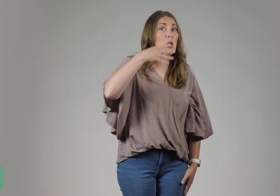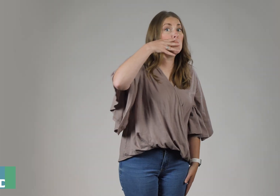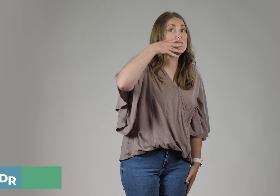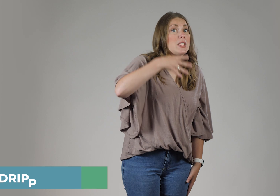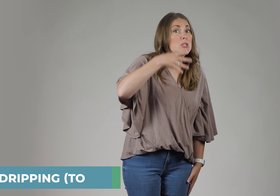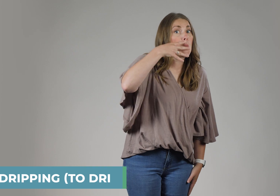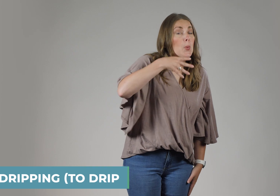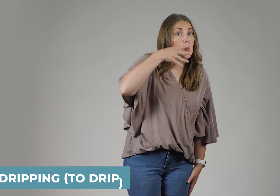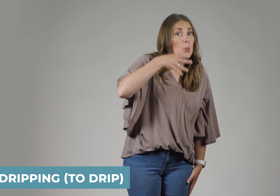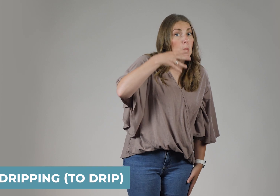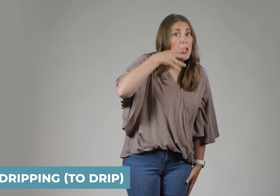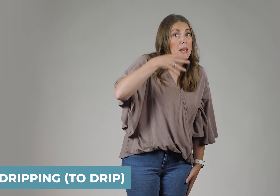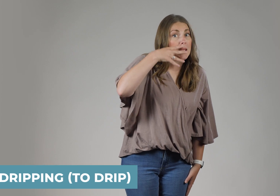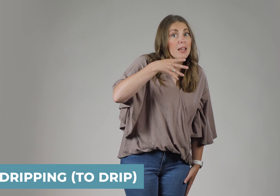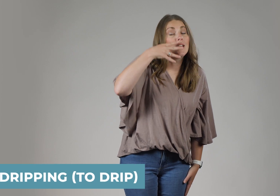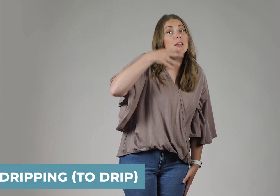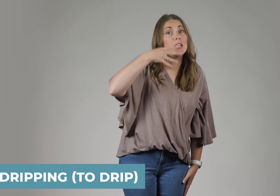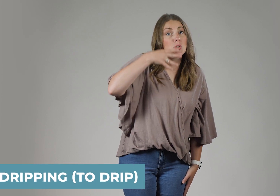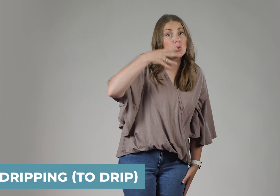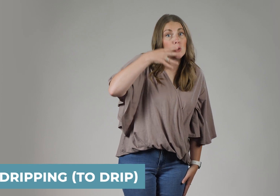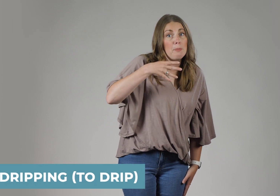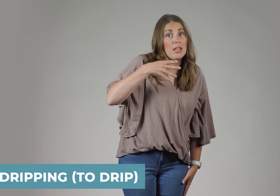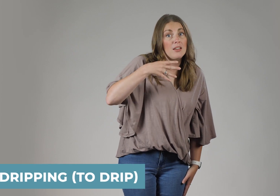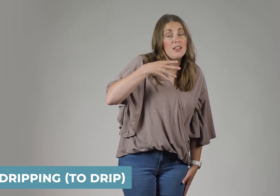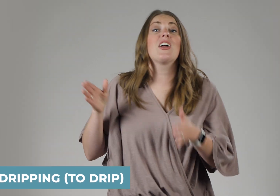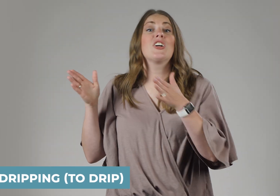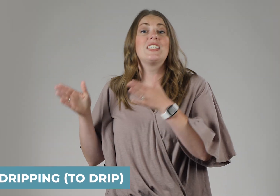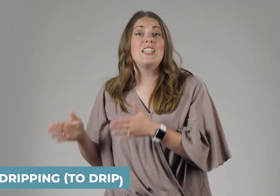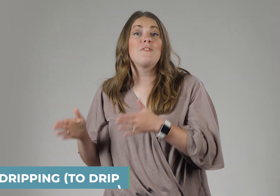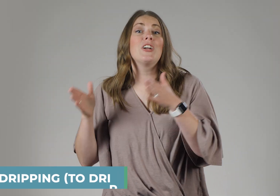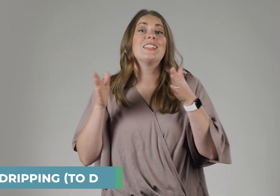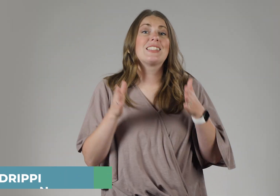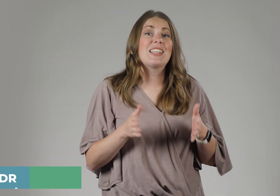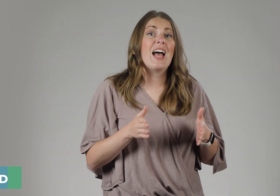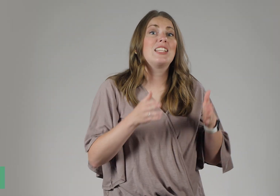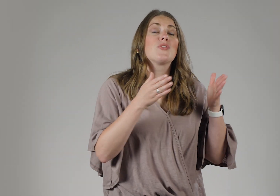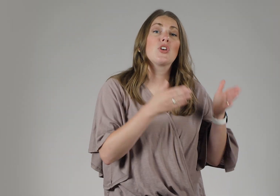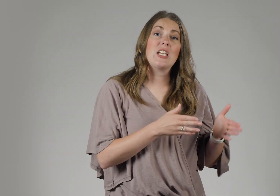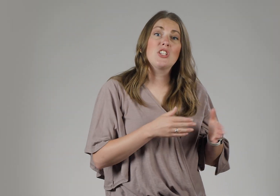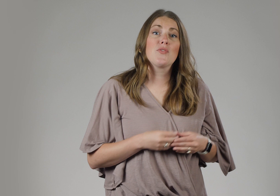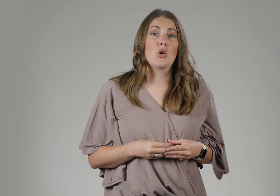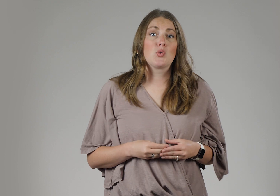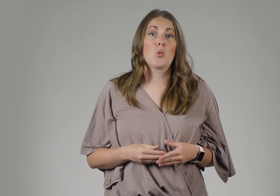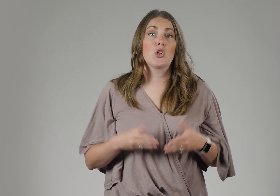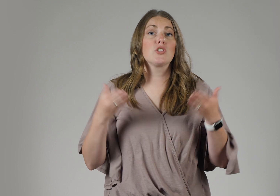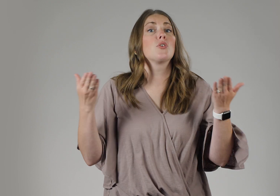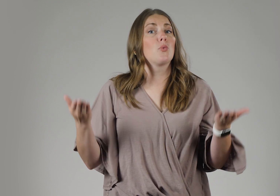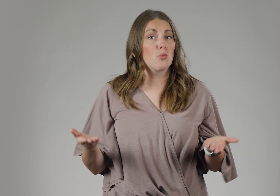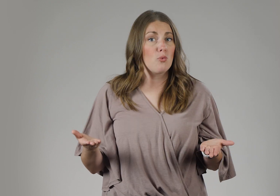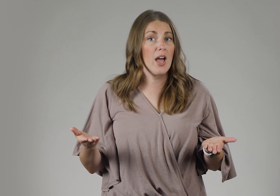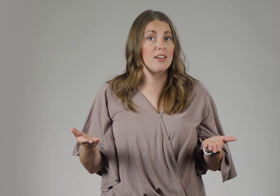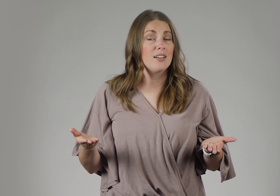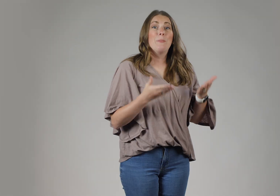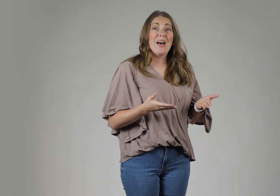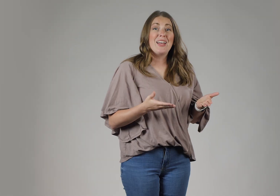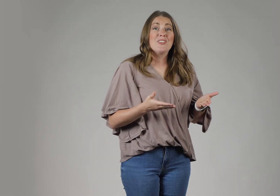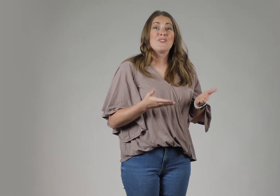nose is running. It's dripping. There are different signs for each of those words, run. But for